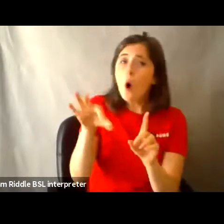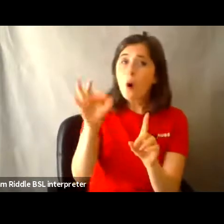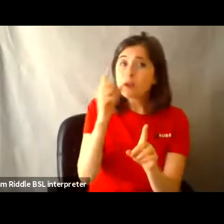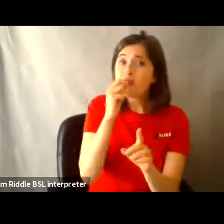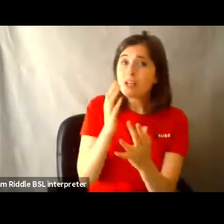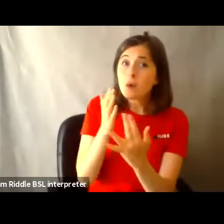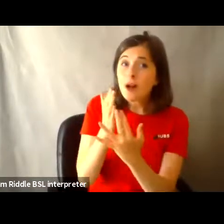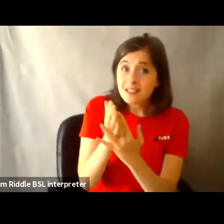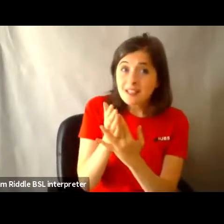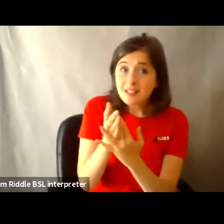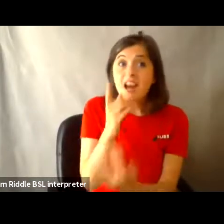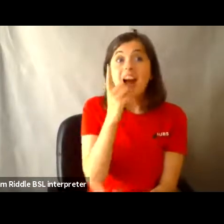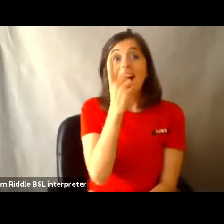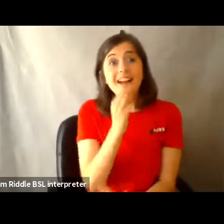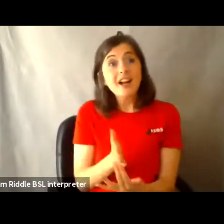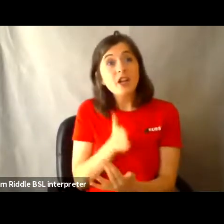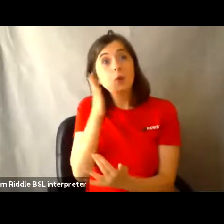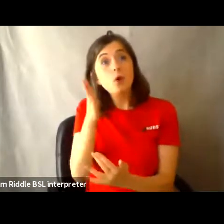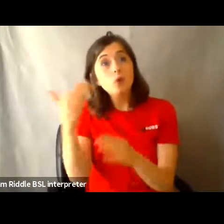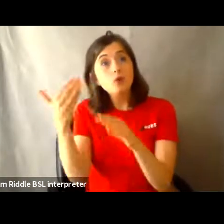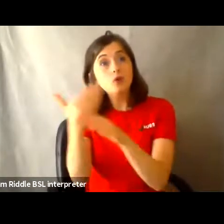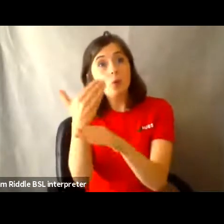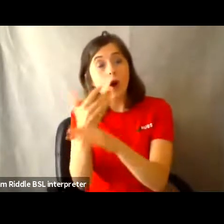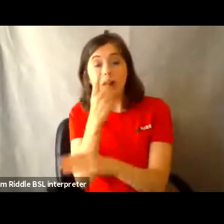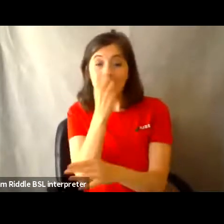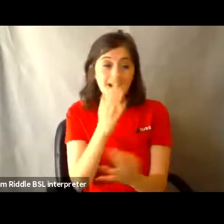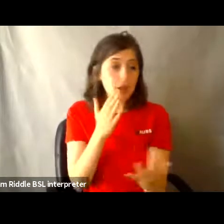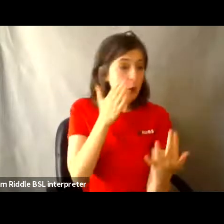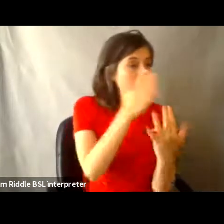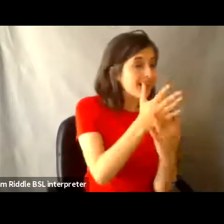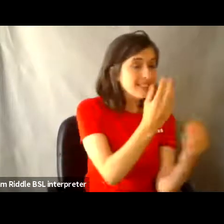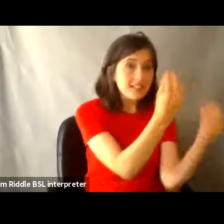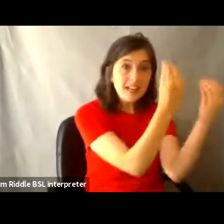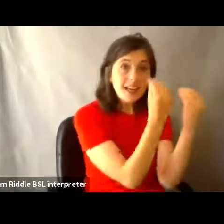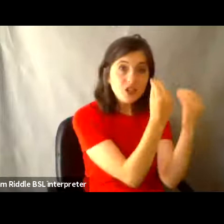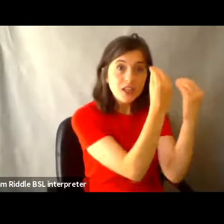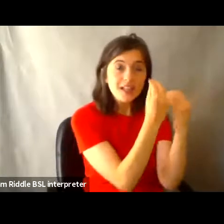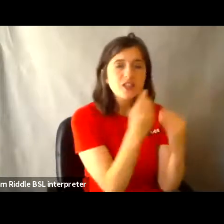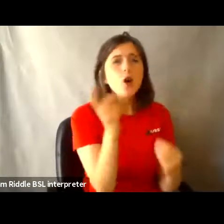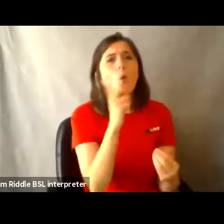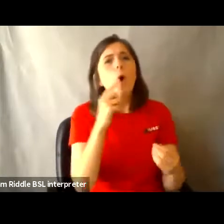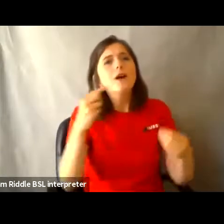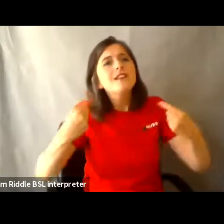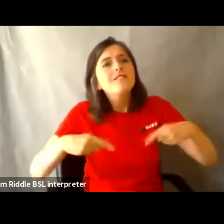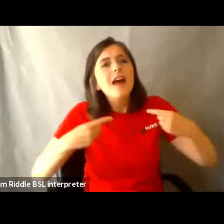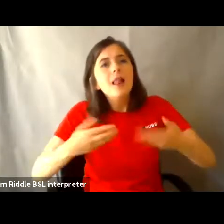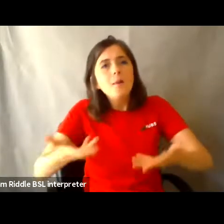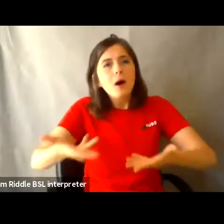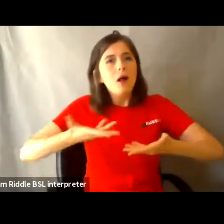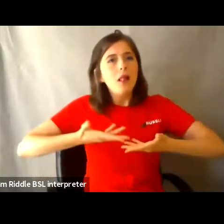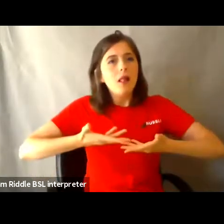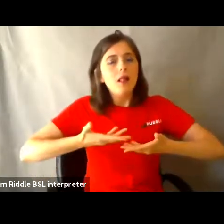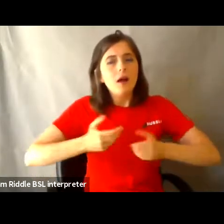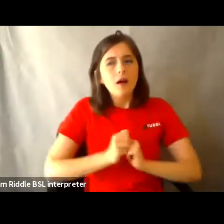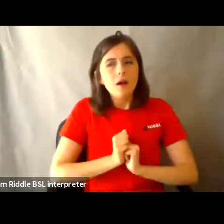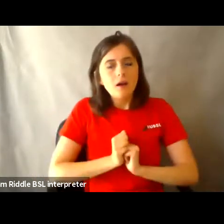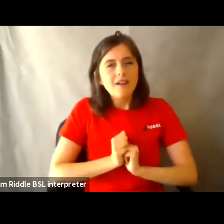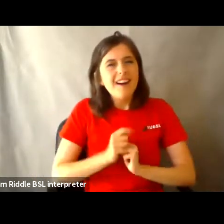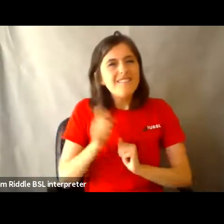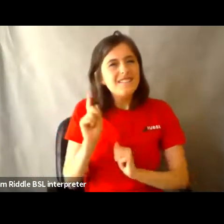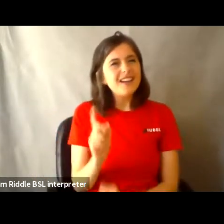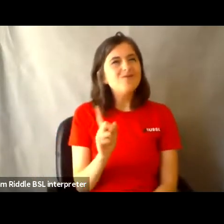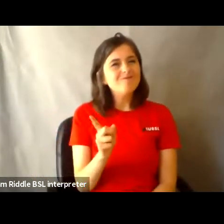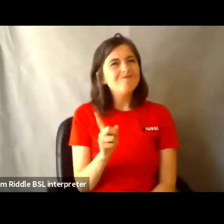work? Are you able to access education? What is available to you? And for me, I think that more adequately sums up